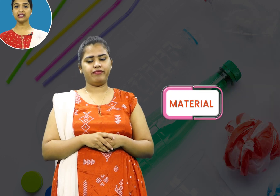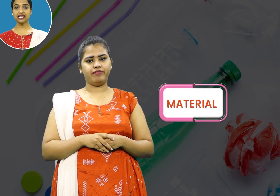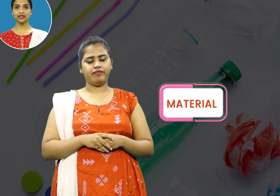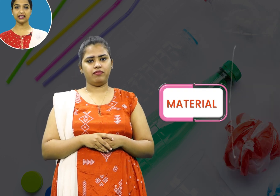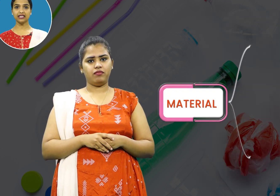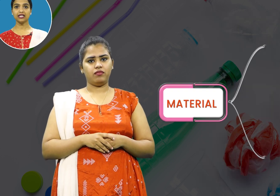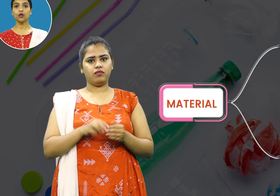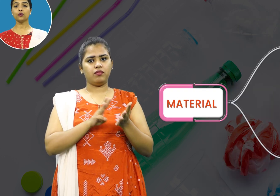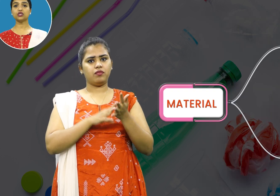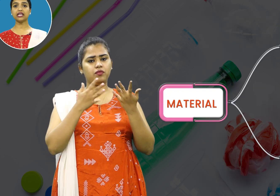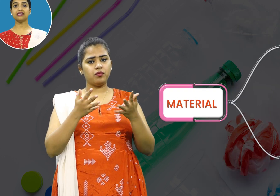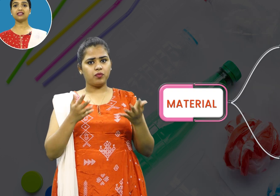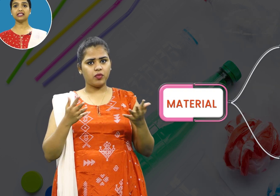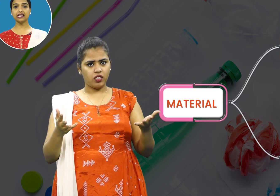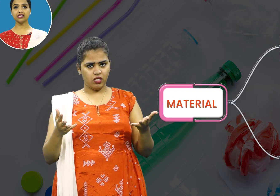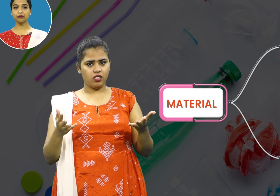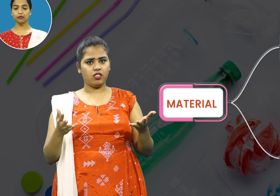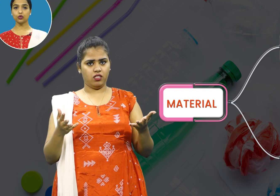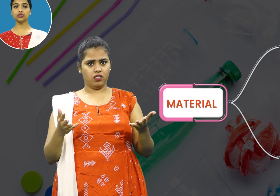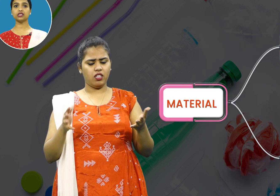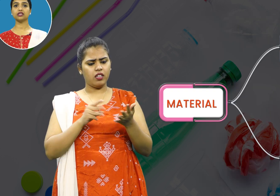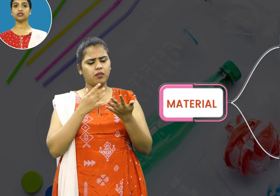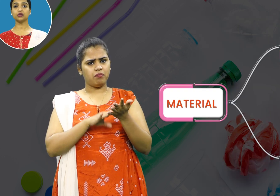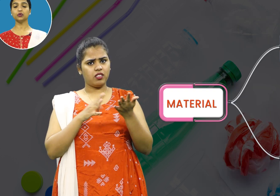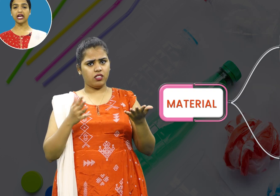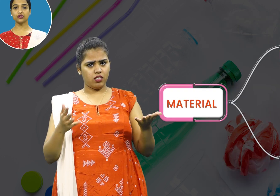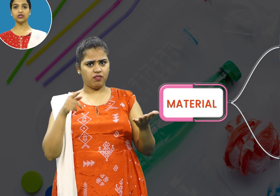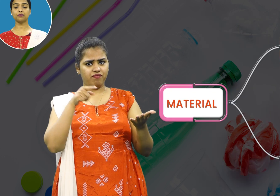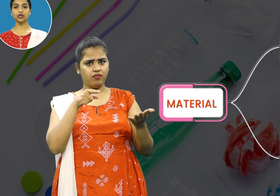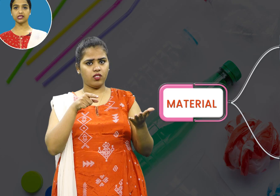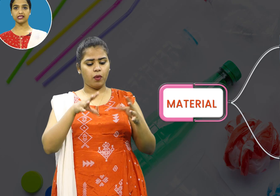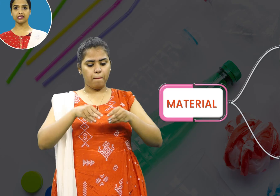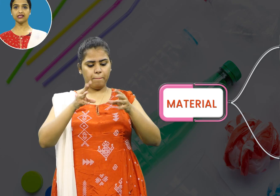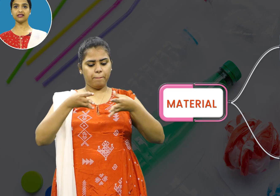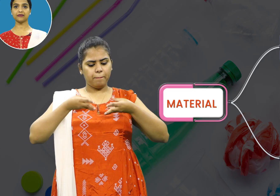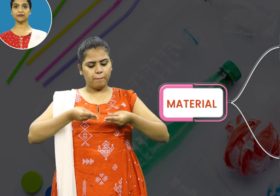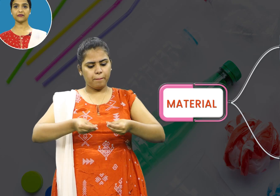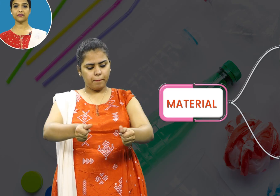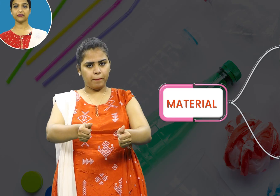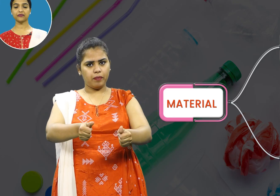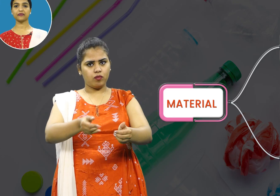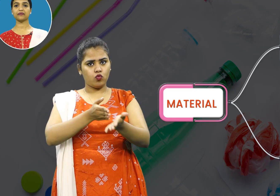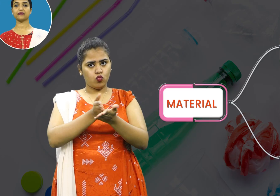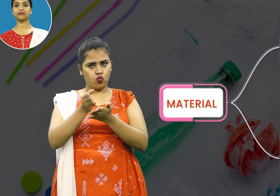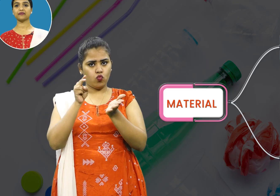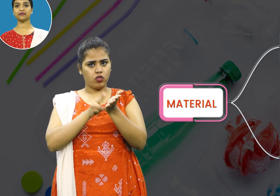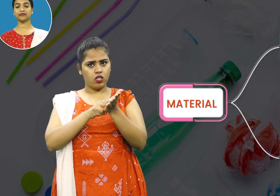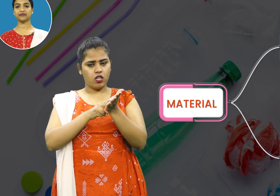A material which gets decomposed through natural processes